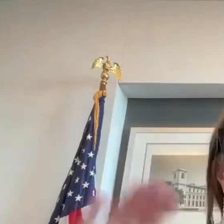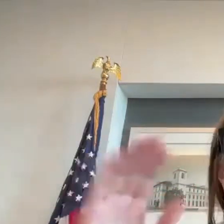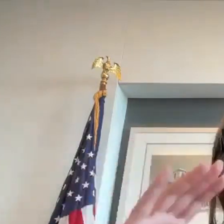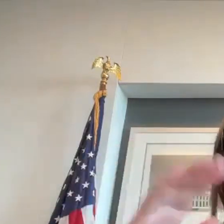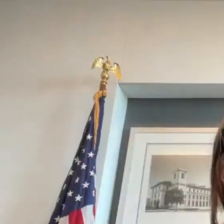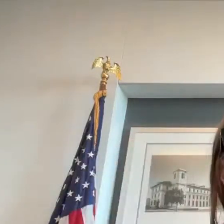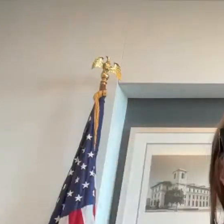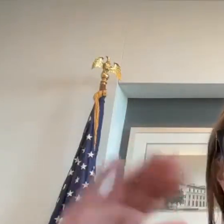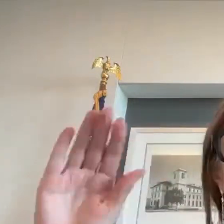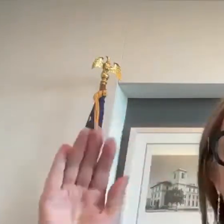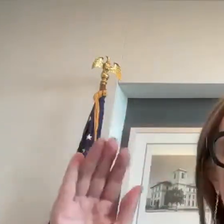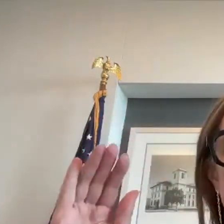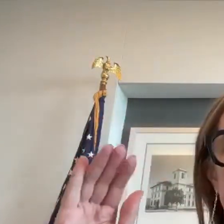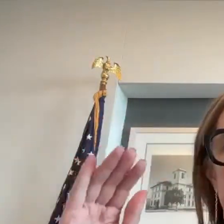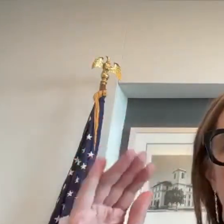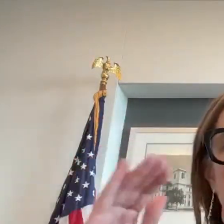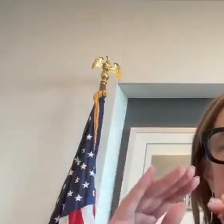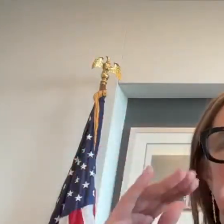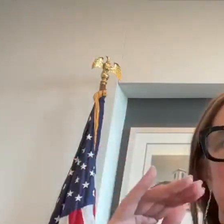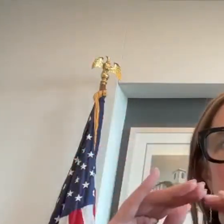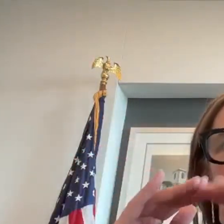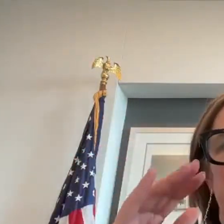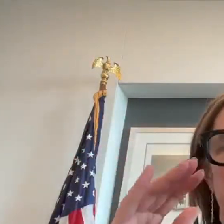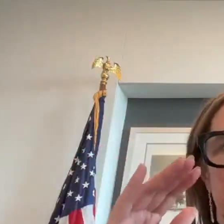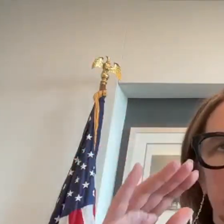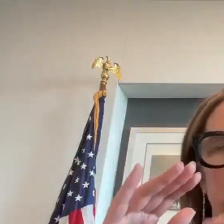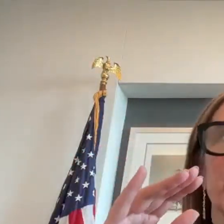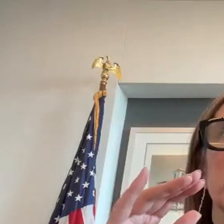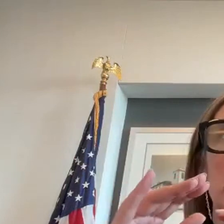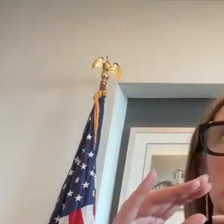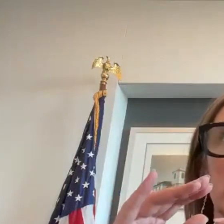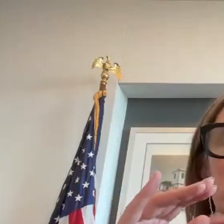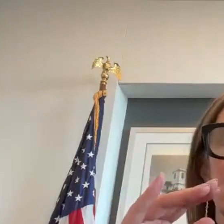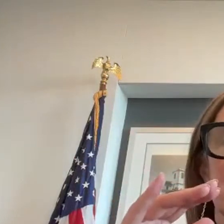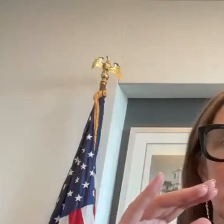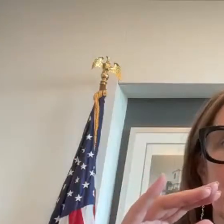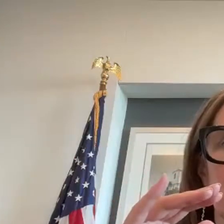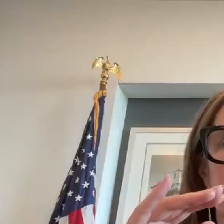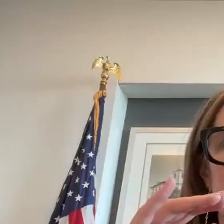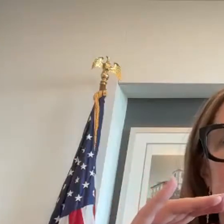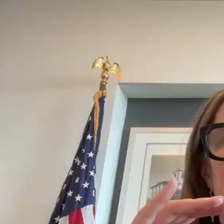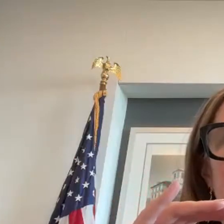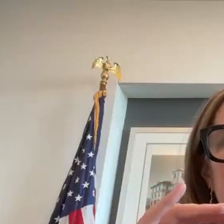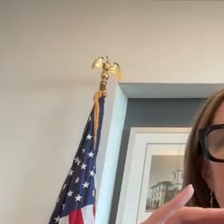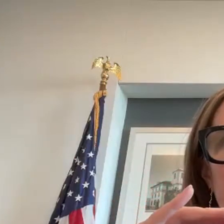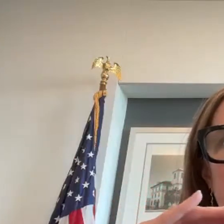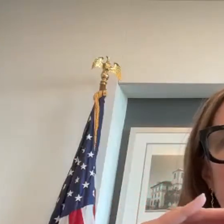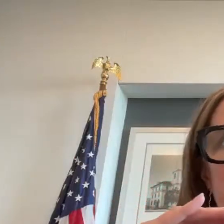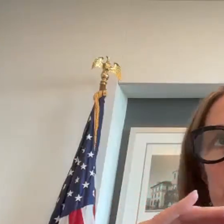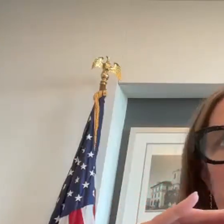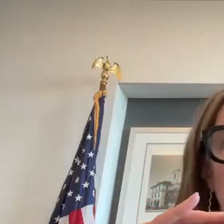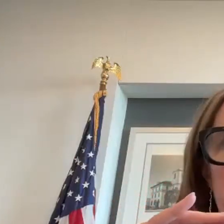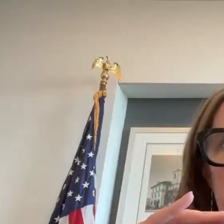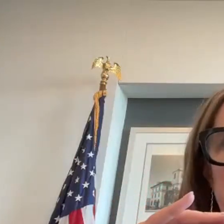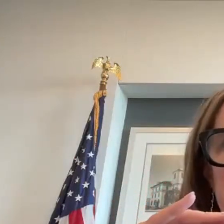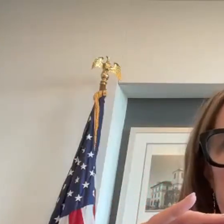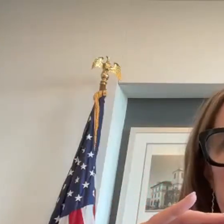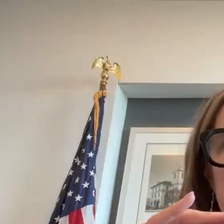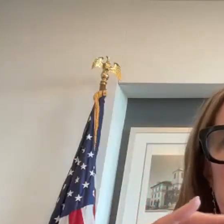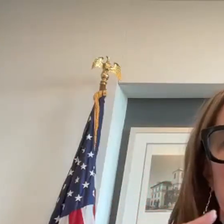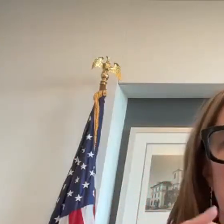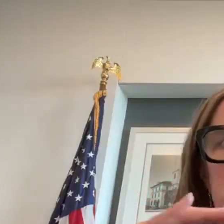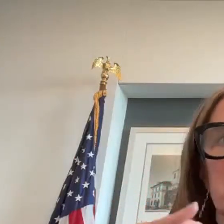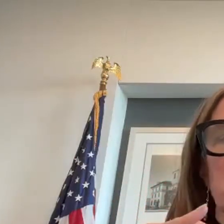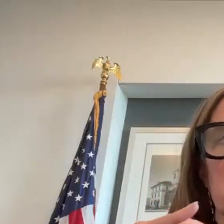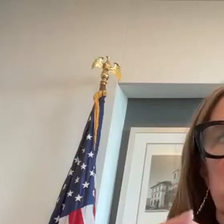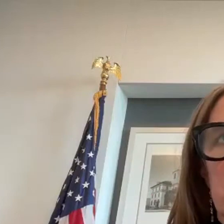session, because anybody who joins, once they join, or if we linked something before they joined, they won't be able to see